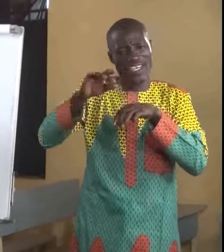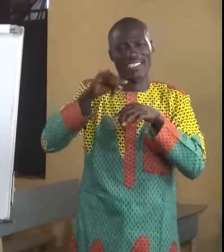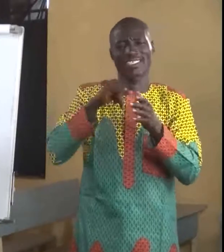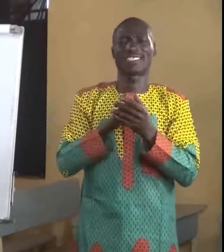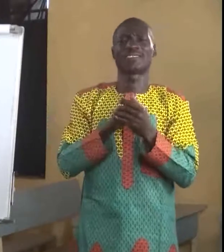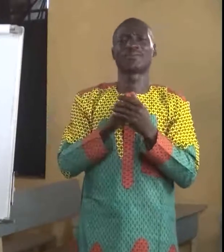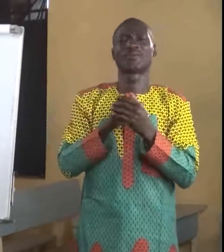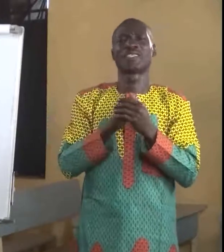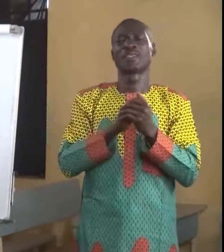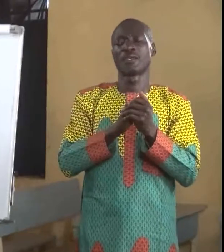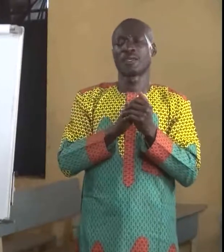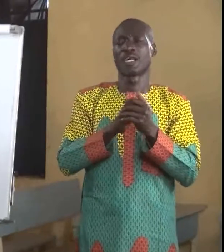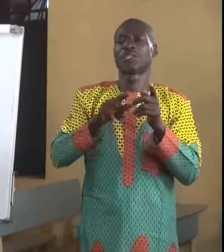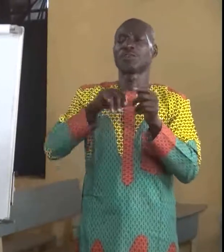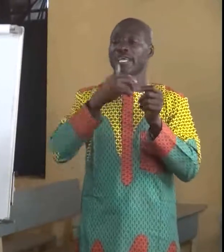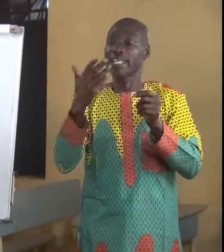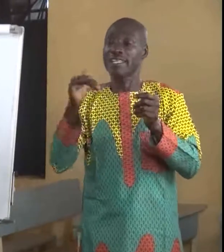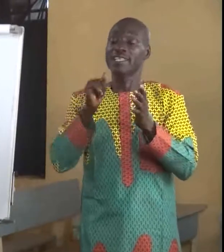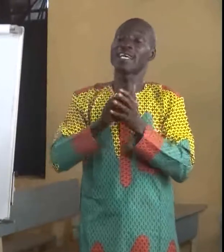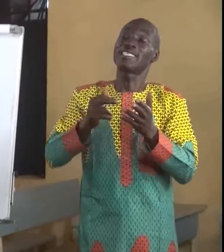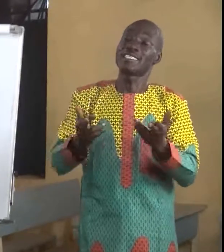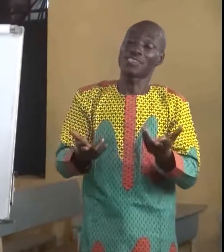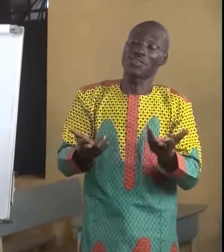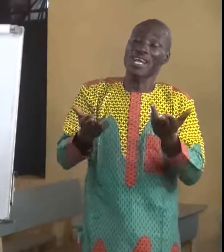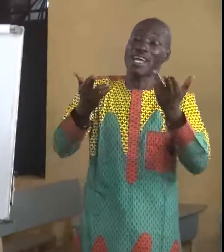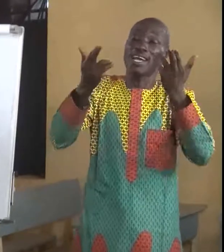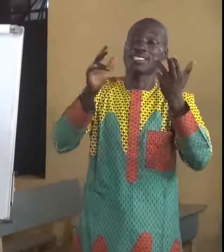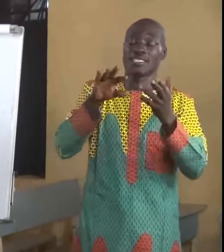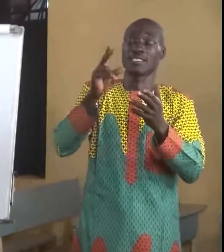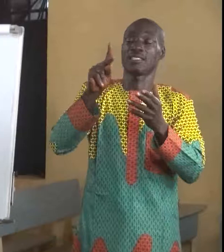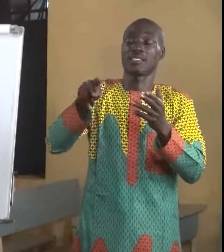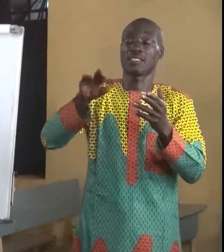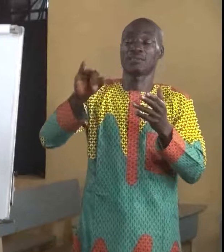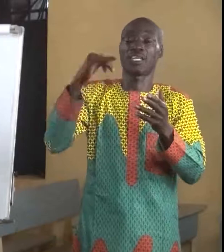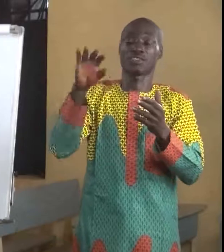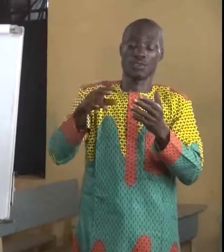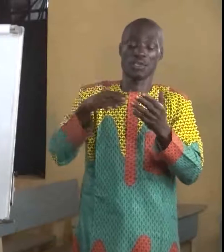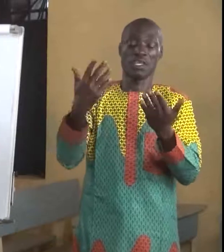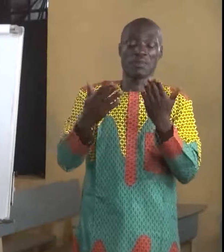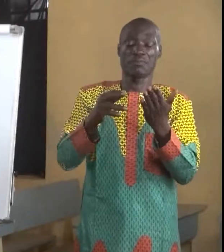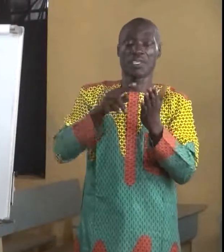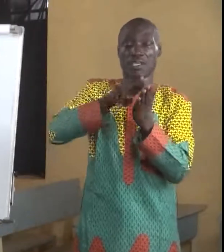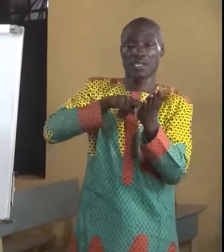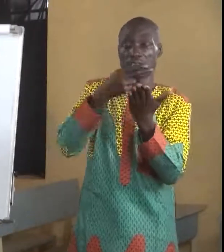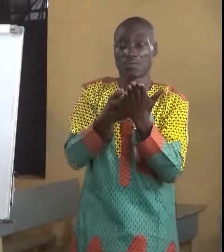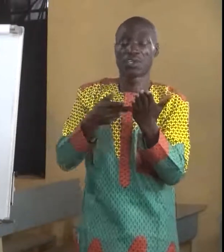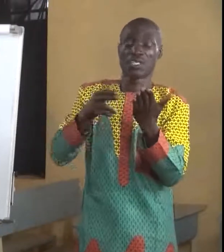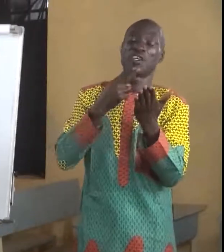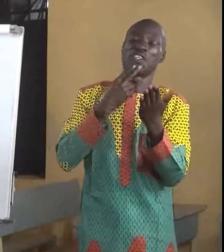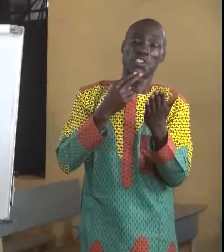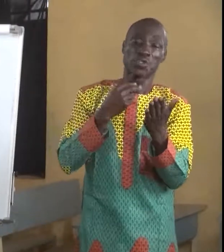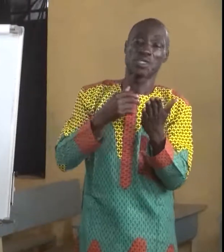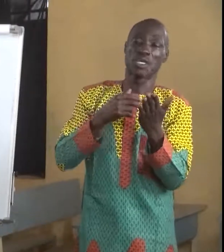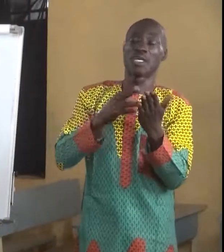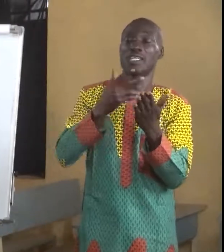final production of the bread itself. And the rise in the price of butter will equally affect the price of that bread. So